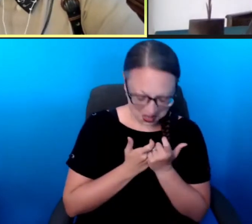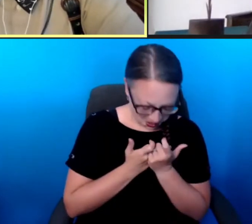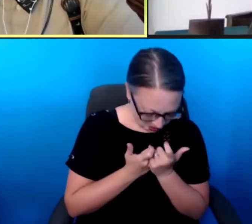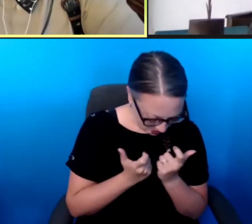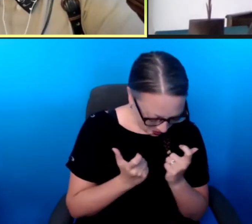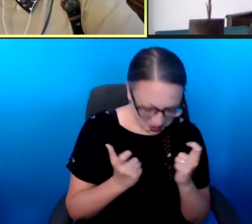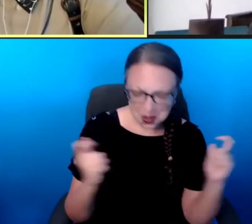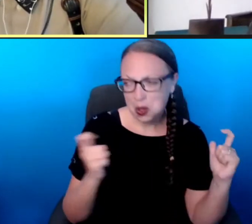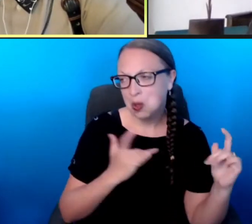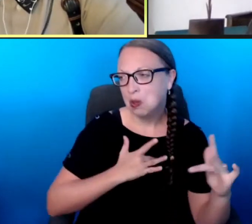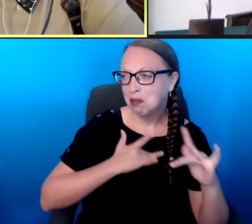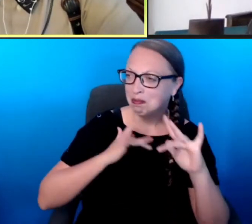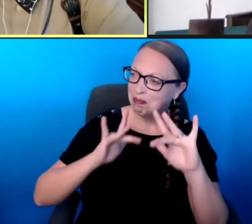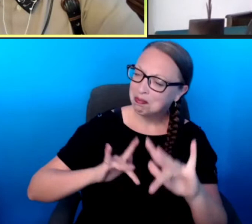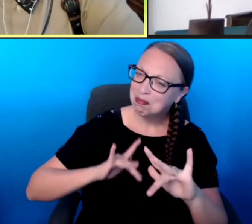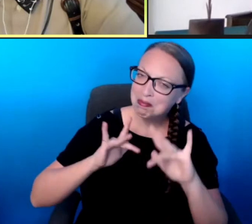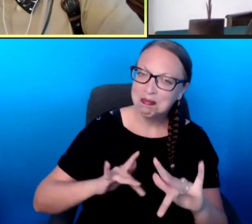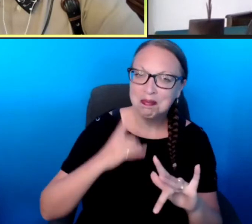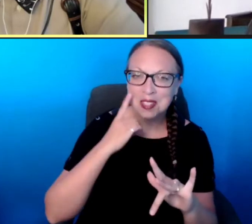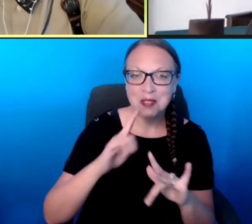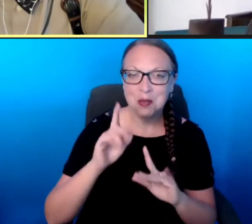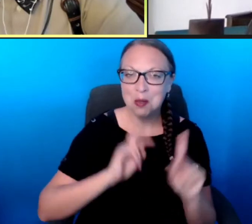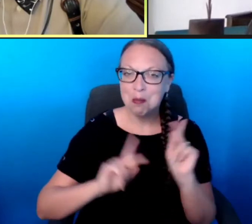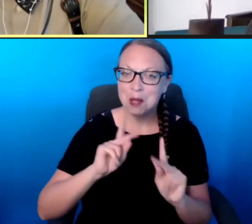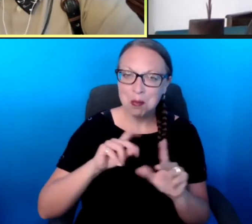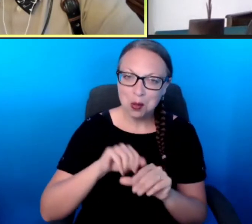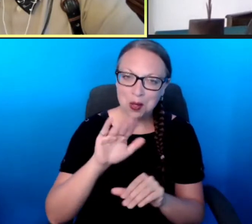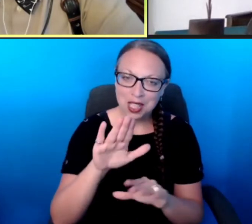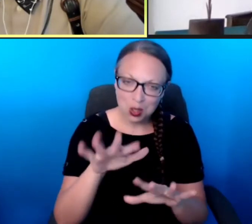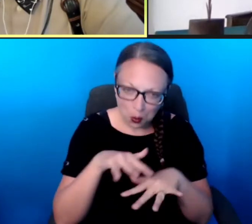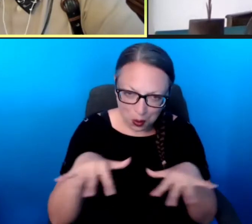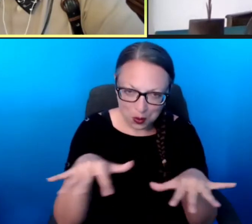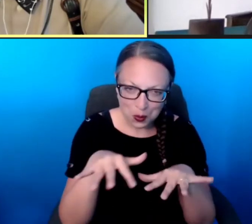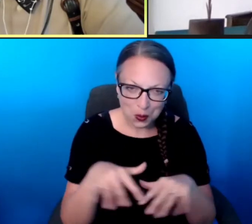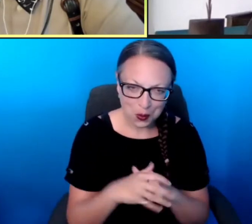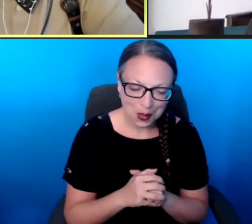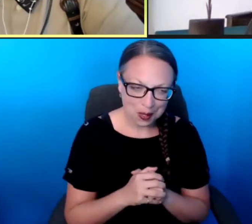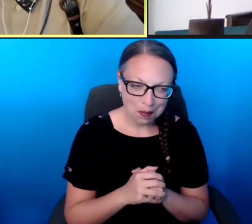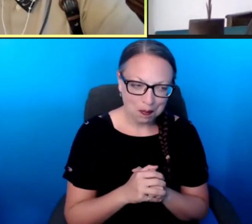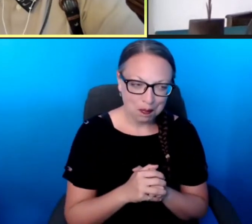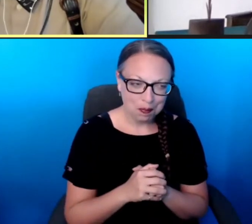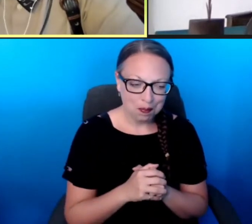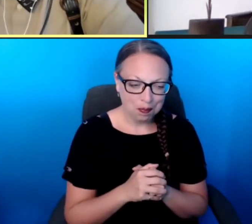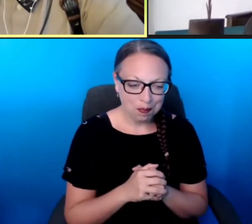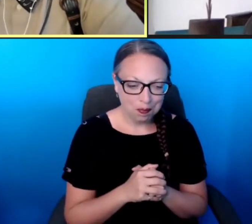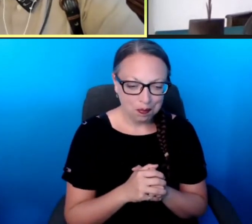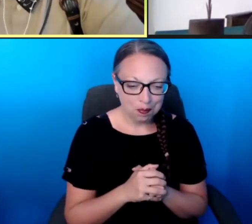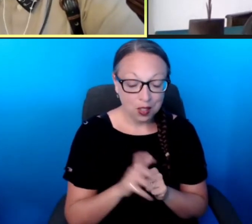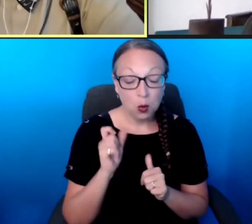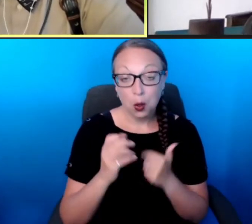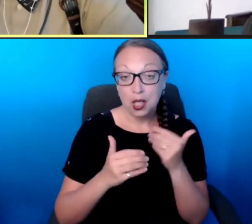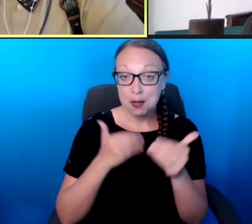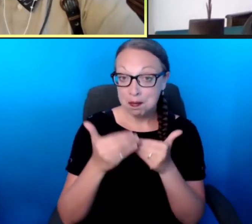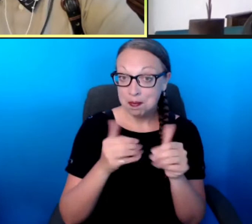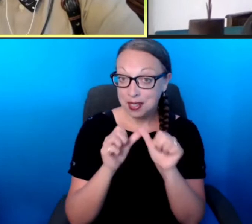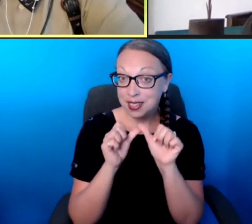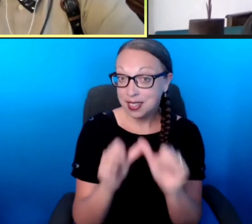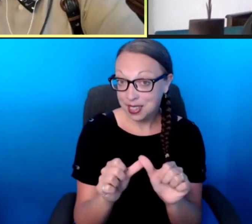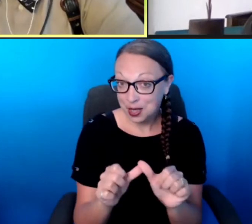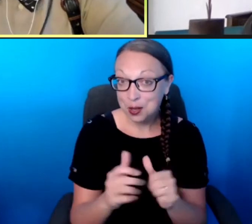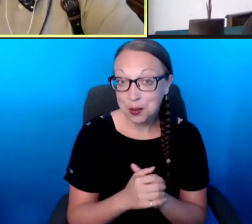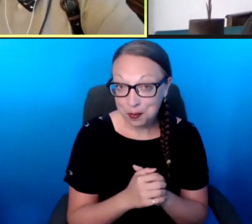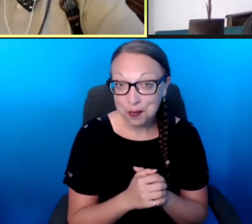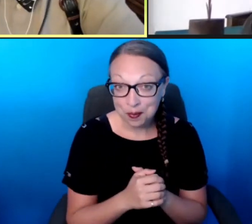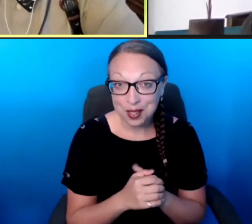a compassion for the people that are in your circle. We're gonna scoot along here because we're kind